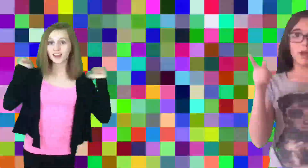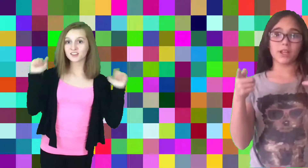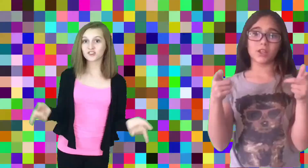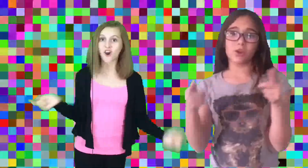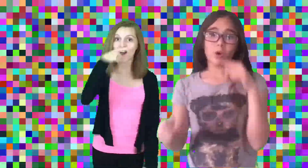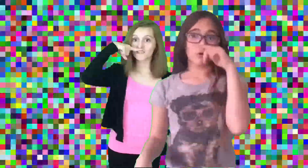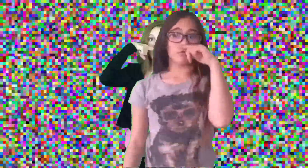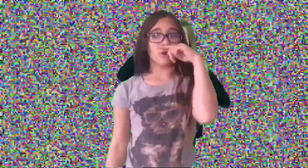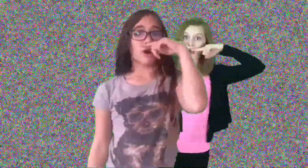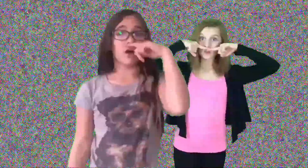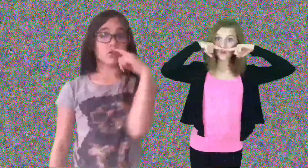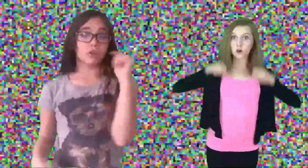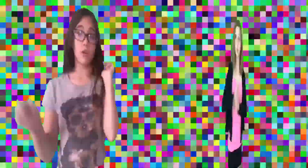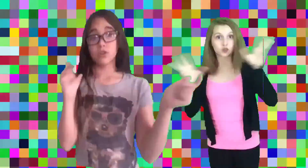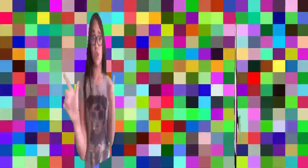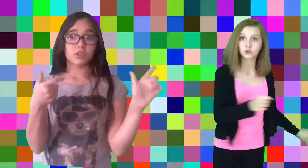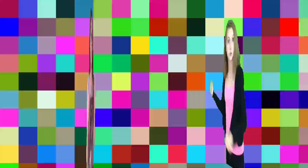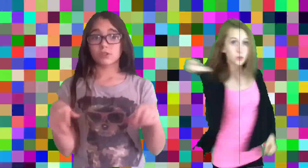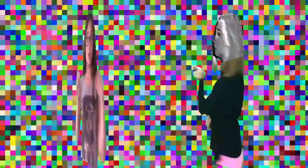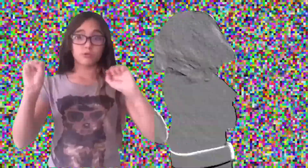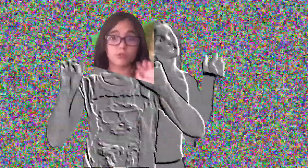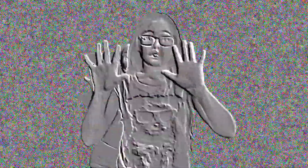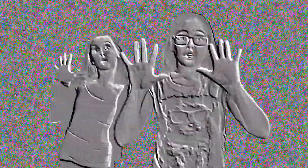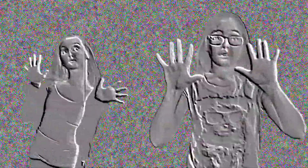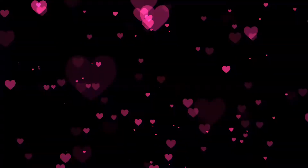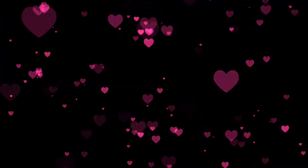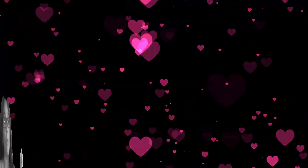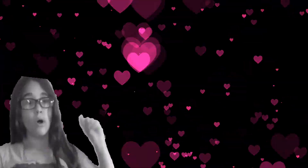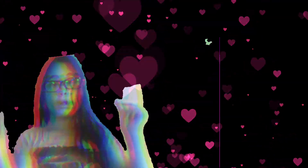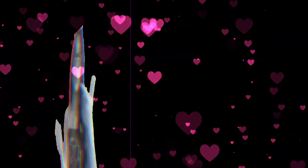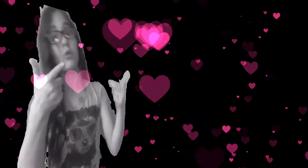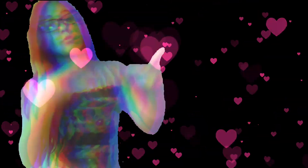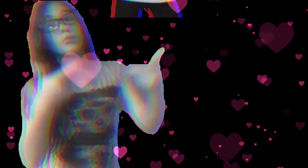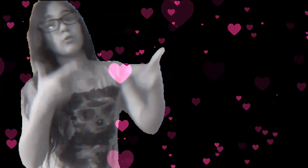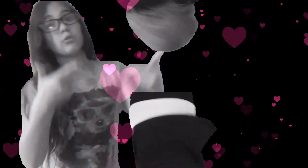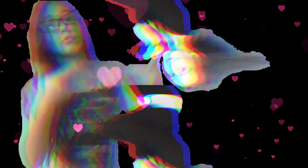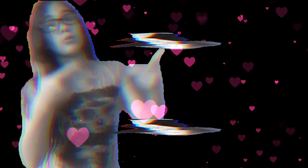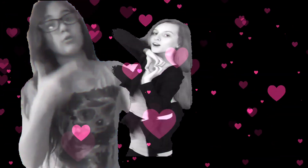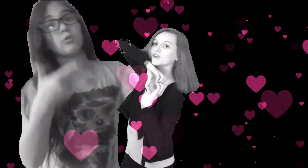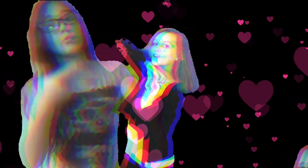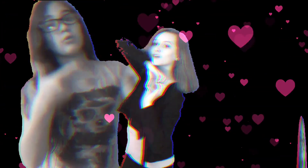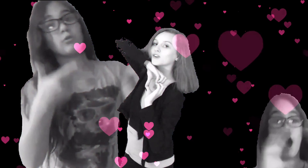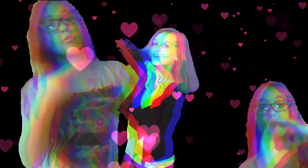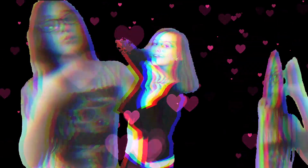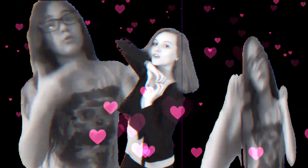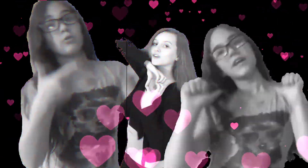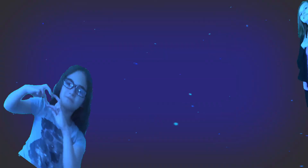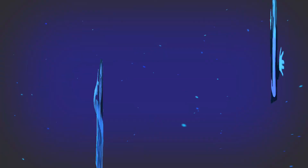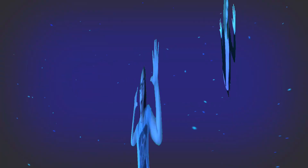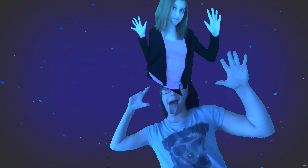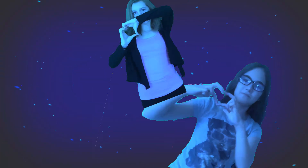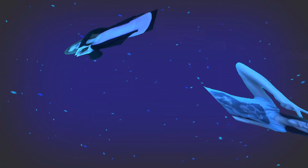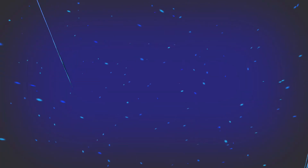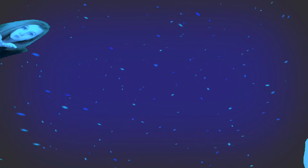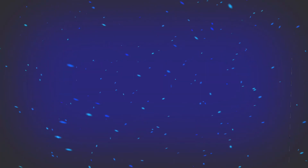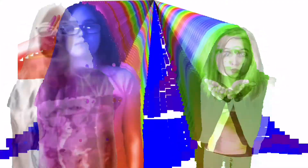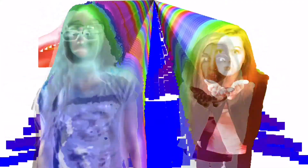And when your father turns to stone, will you take care of me?